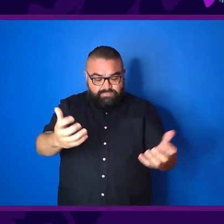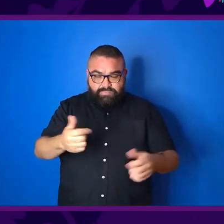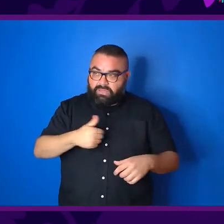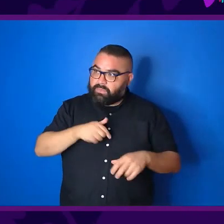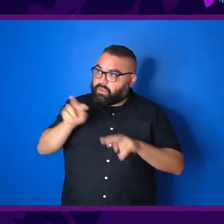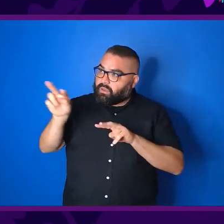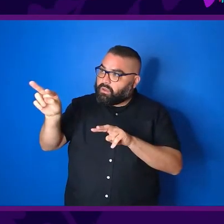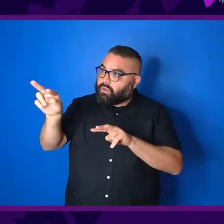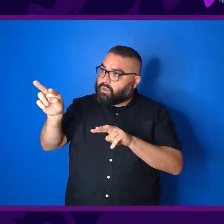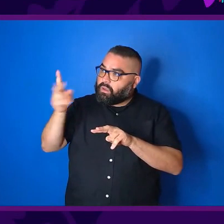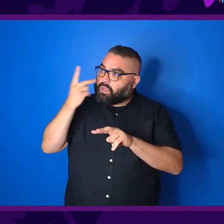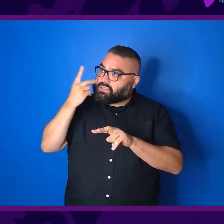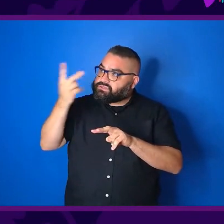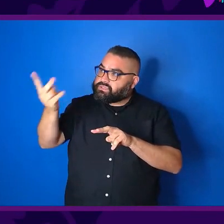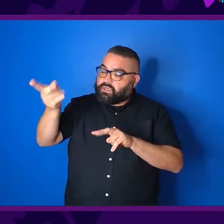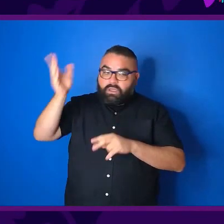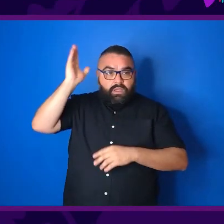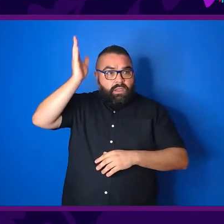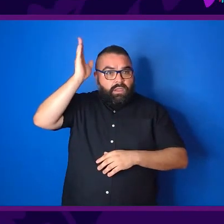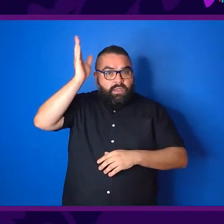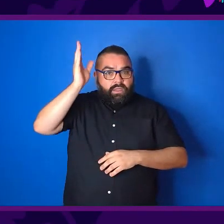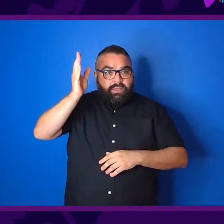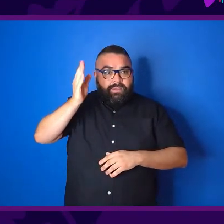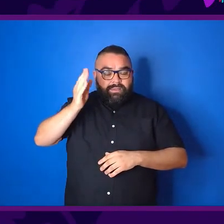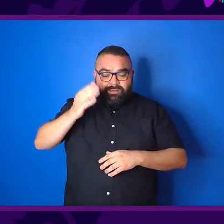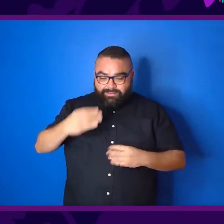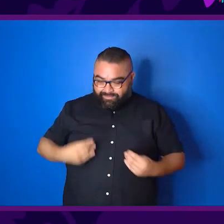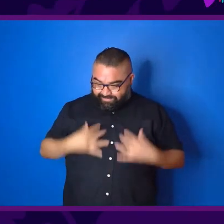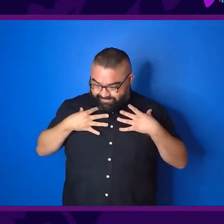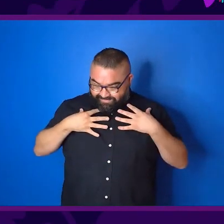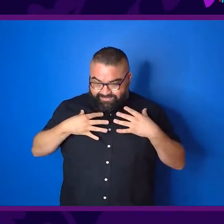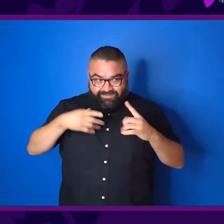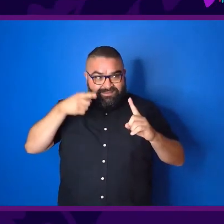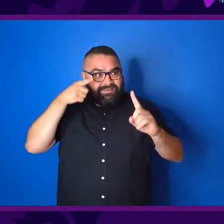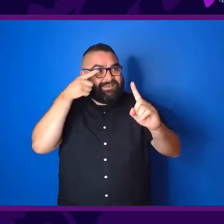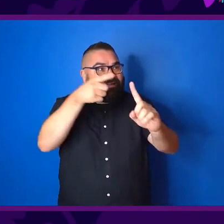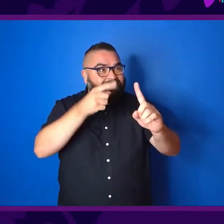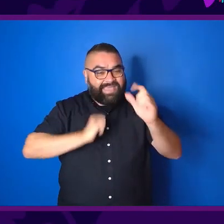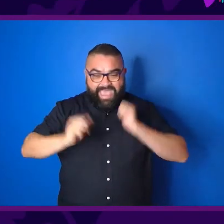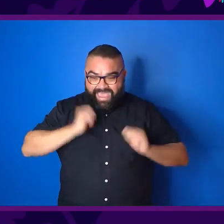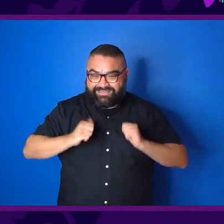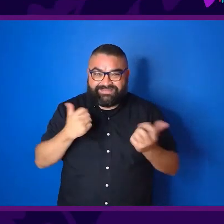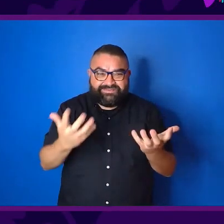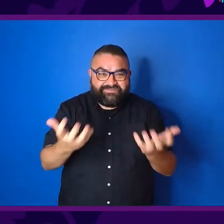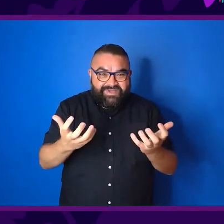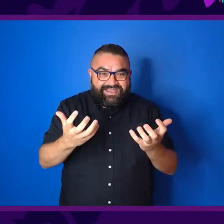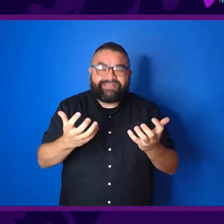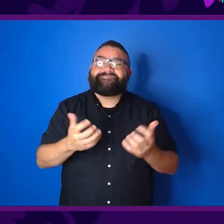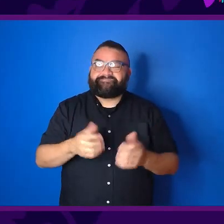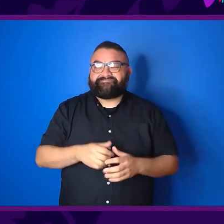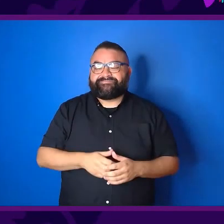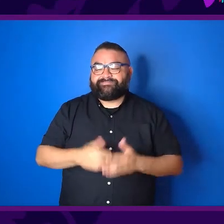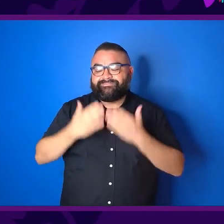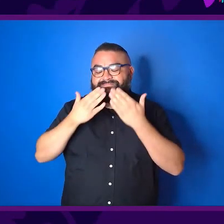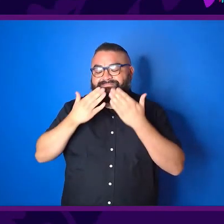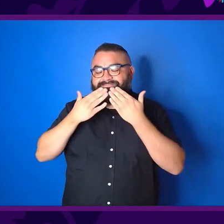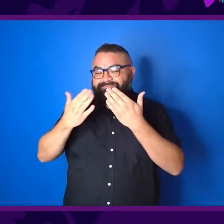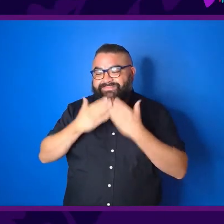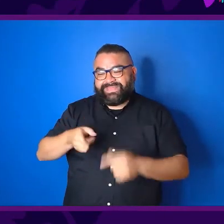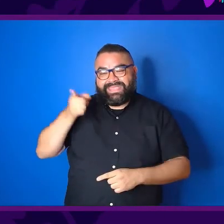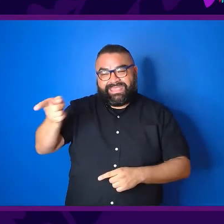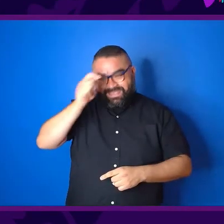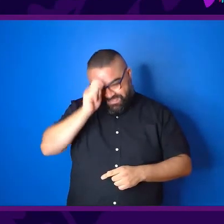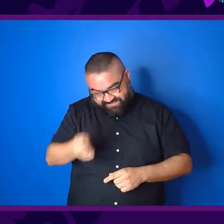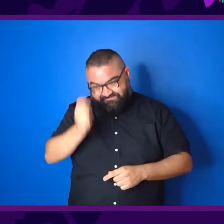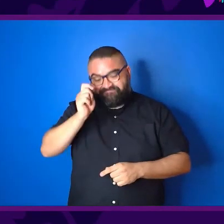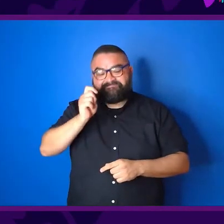actually was able to chase my dream of acting. And I really owe it partly to him. Please help me welcoming Edward